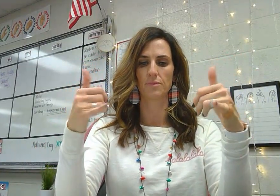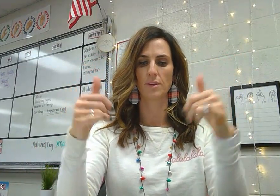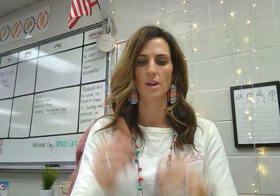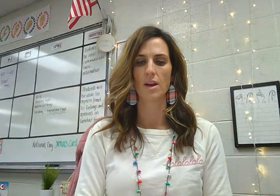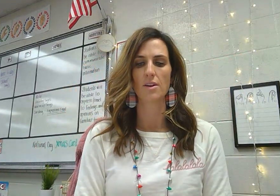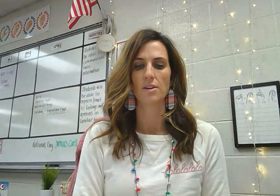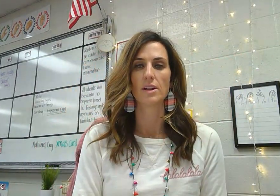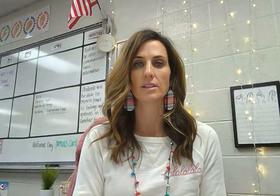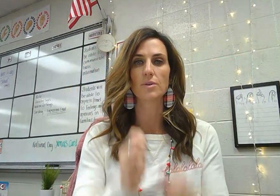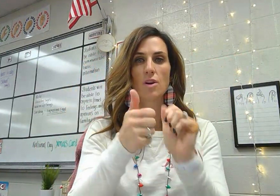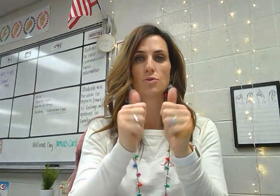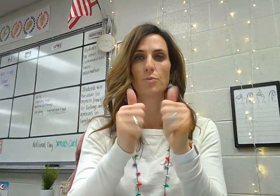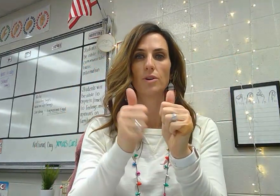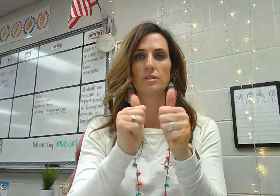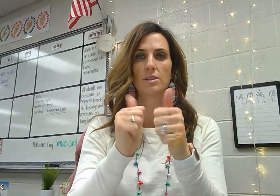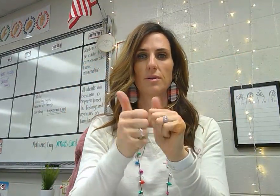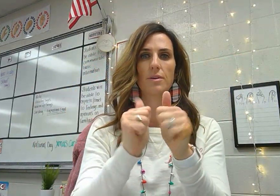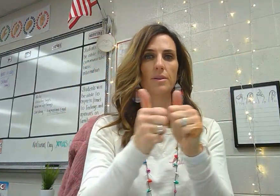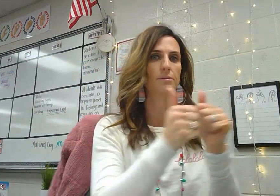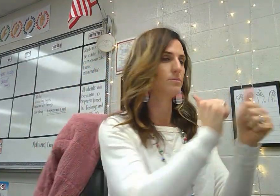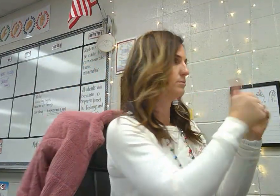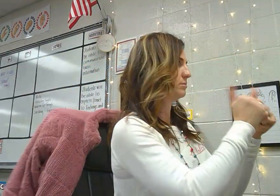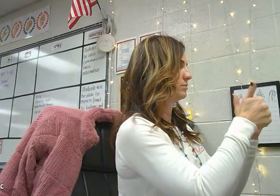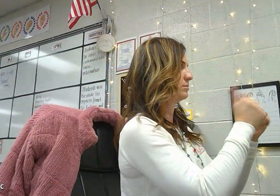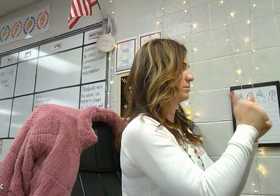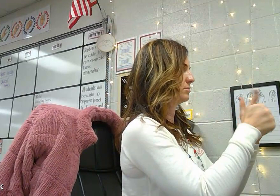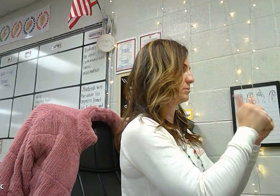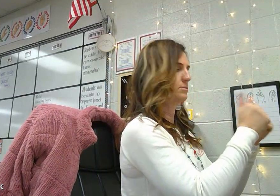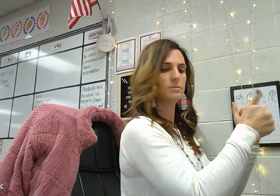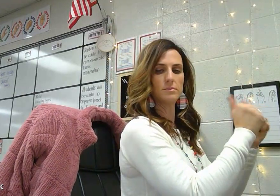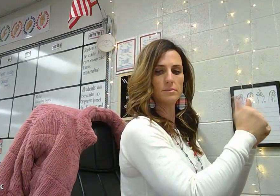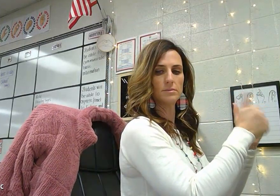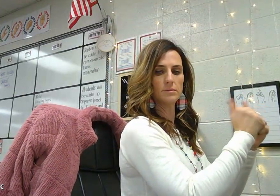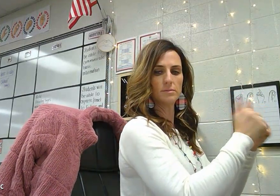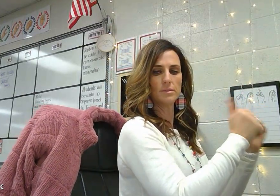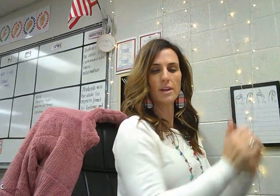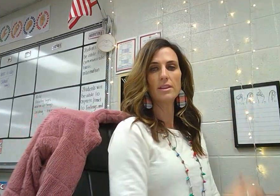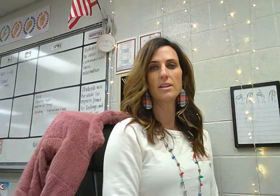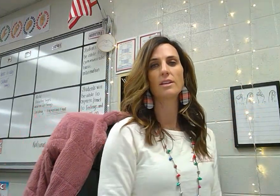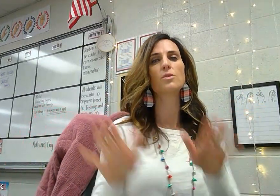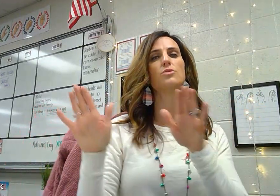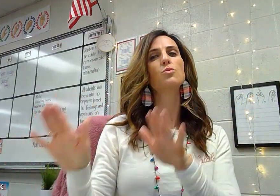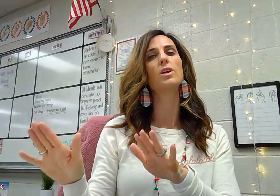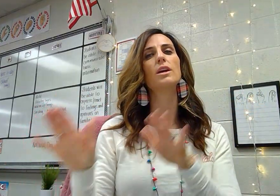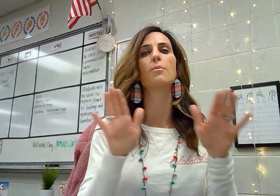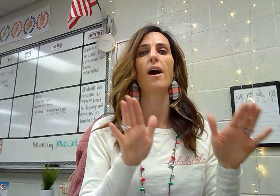Caitlin Curtin to the The next front one, office, please. sports. Caitlin Curtin to the front office, please. The next one, to kick